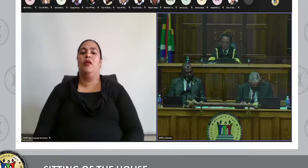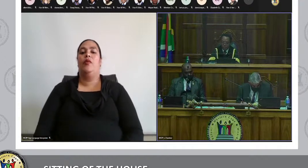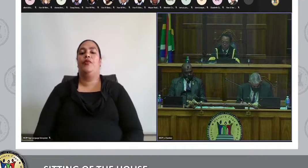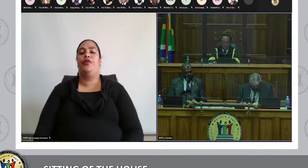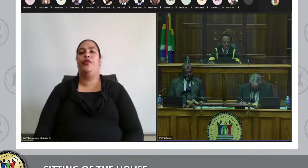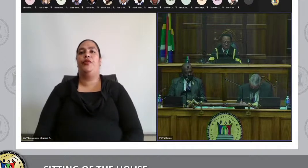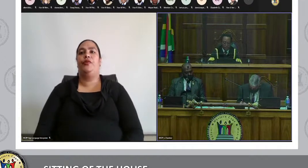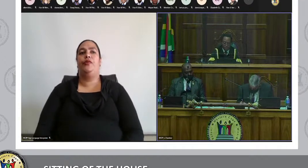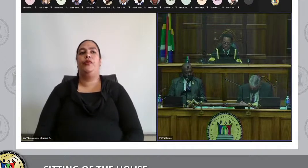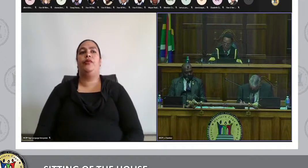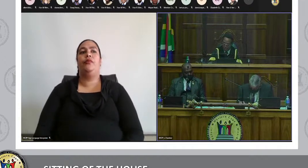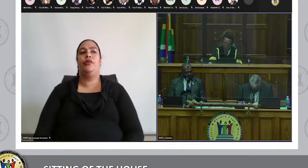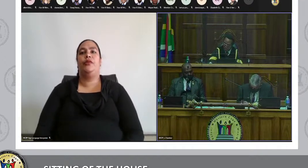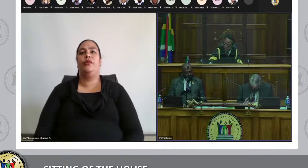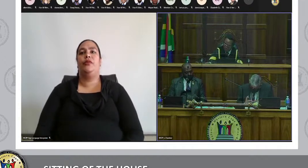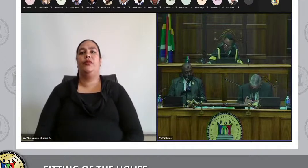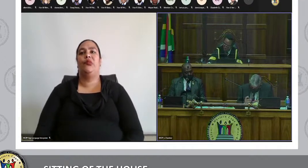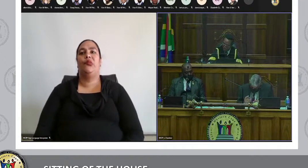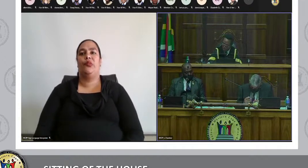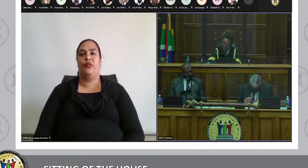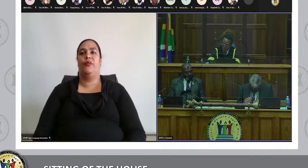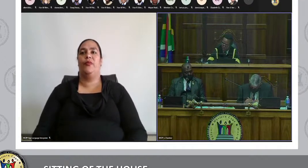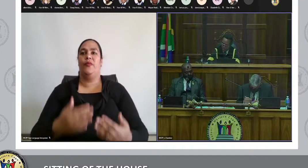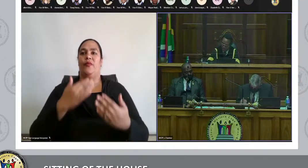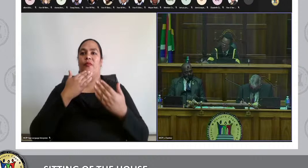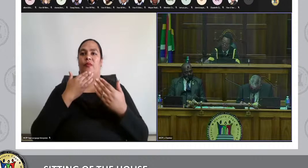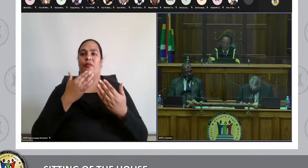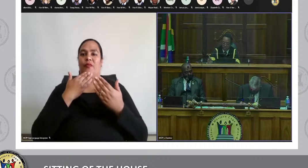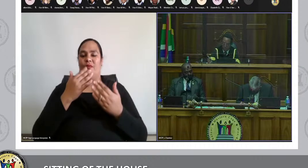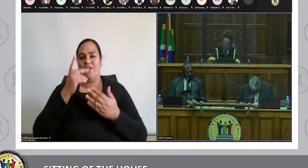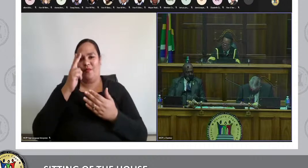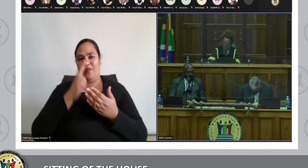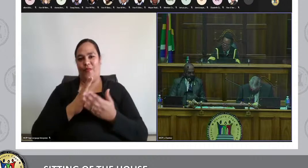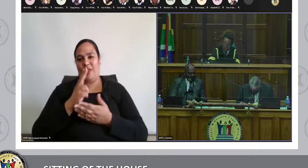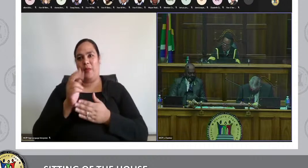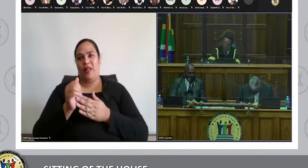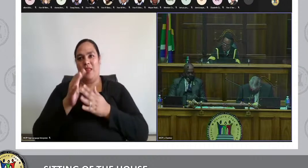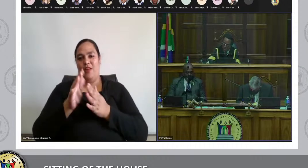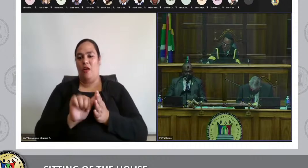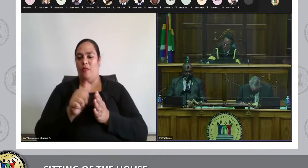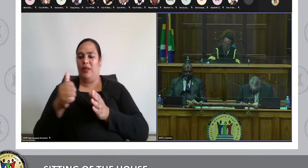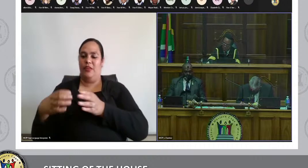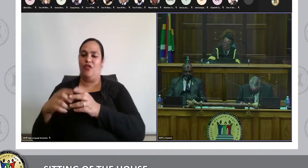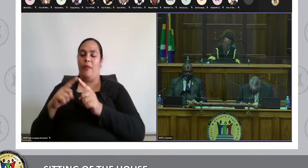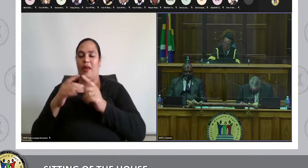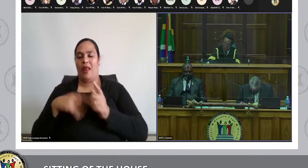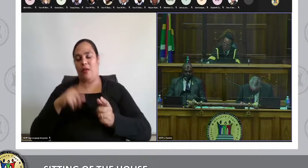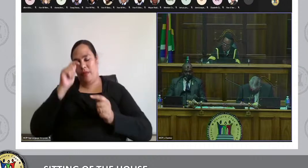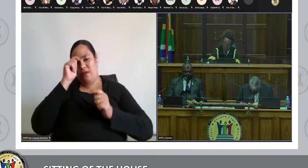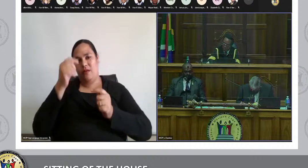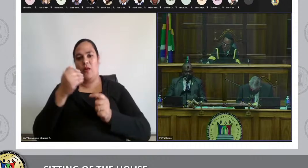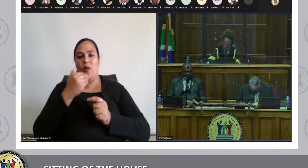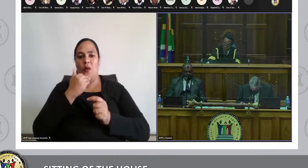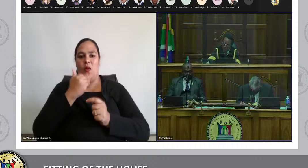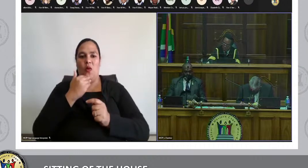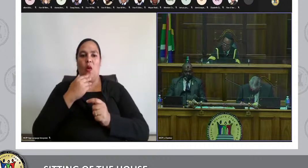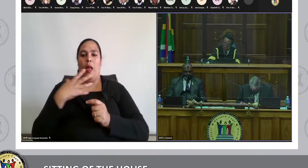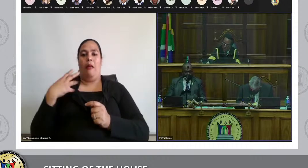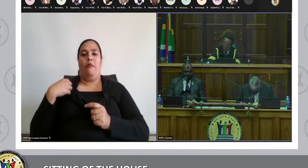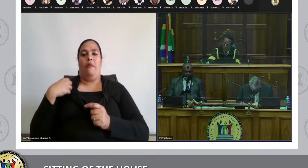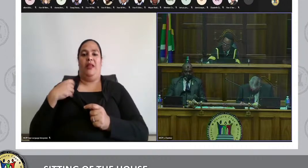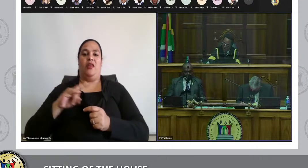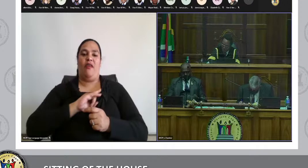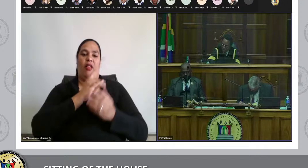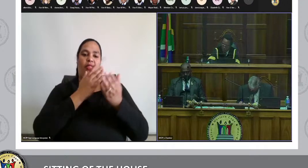Thank you, Honorable the Leader of the Opposition. Honorable members, I now recognize Honorable the Minister of